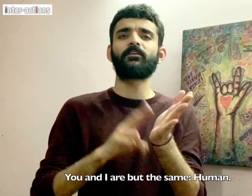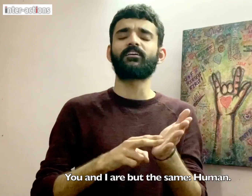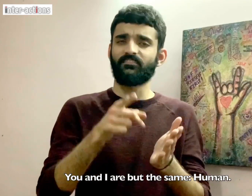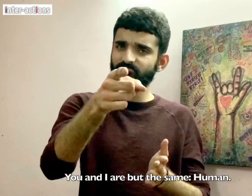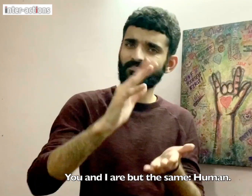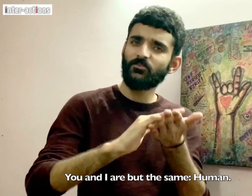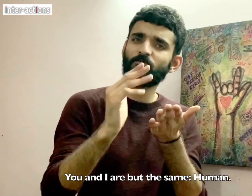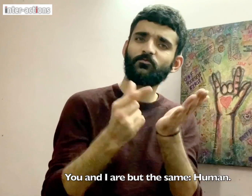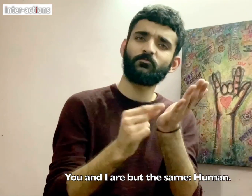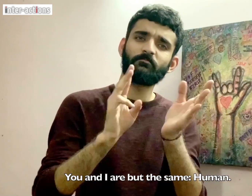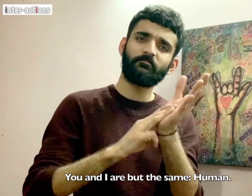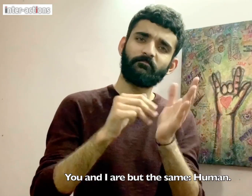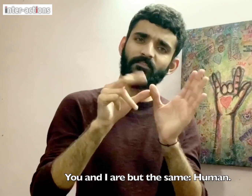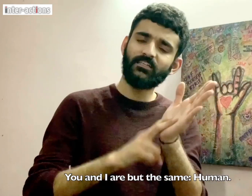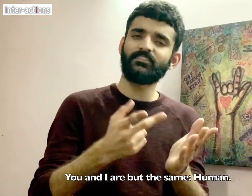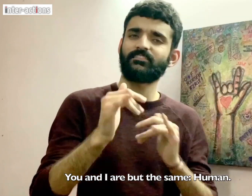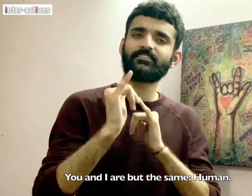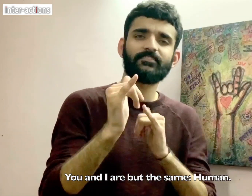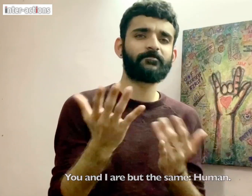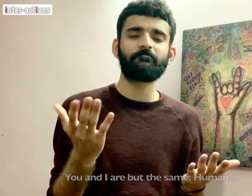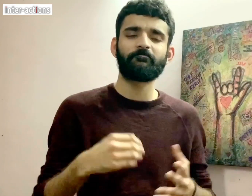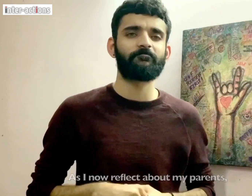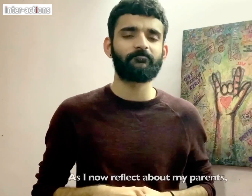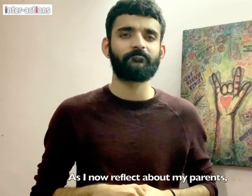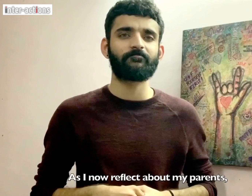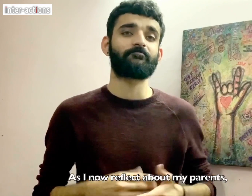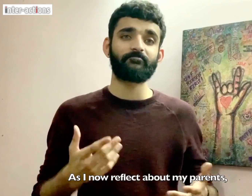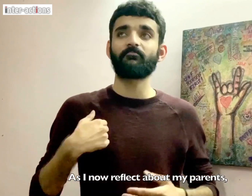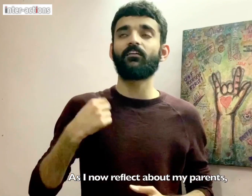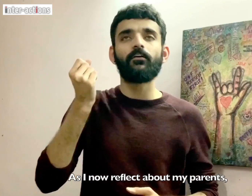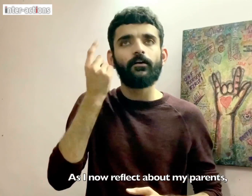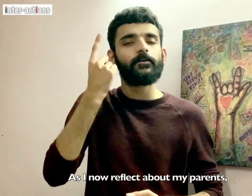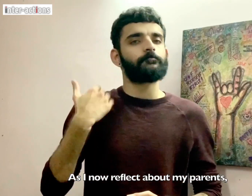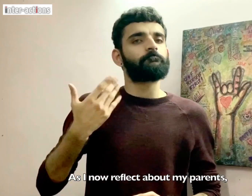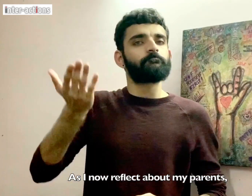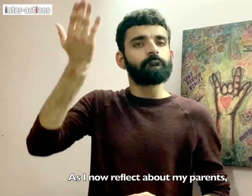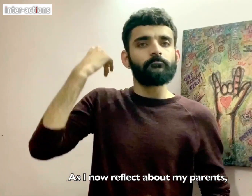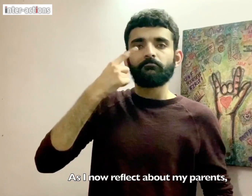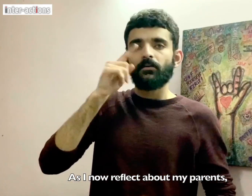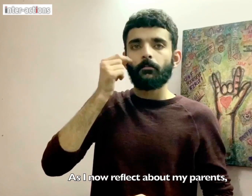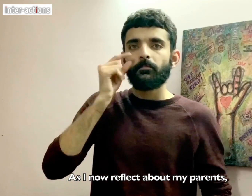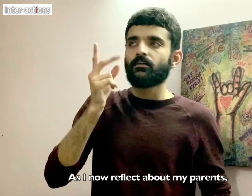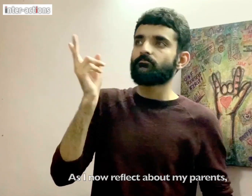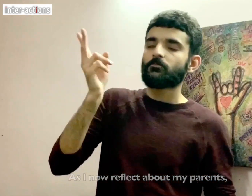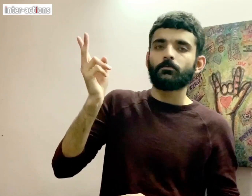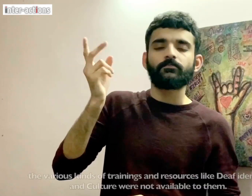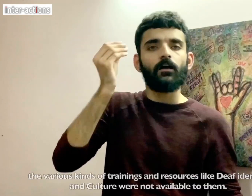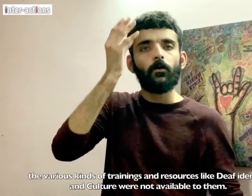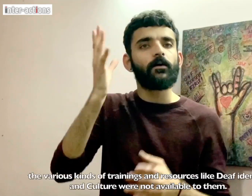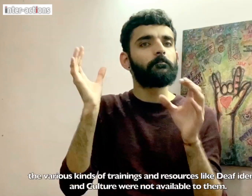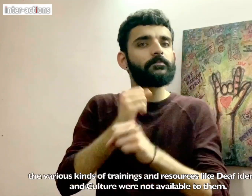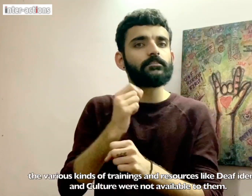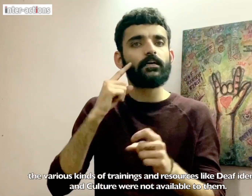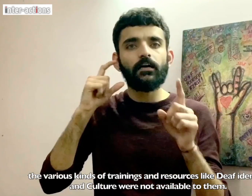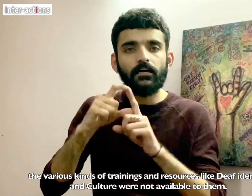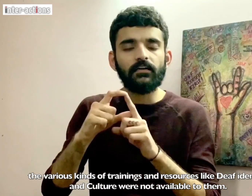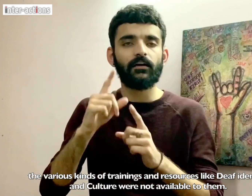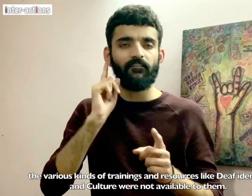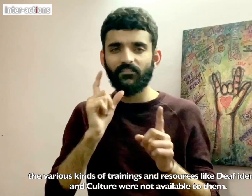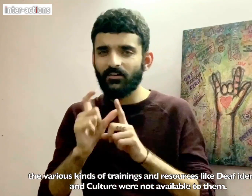same, humans. As I now reflect about my parents, the various kinds of trainings and resources like deaf identity